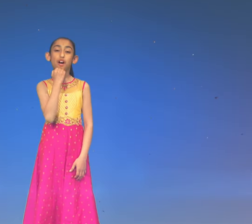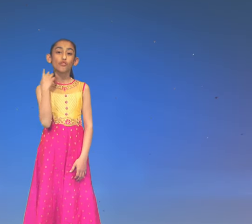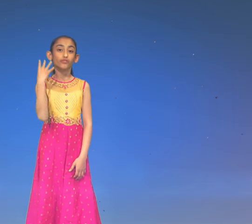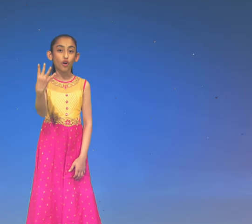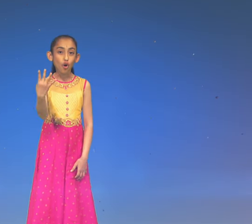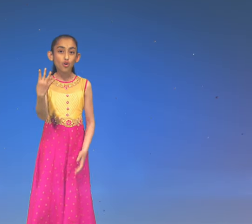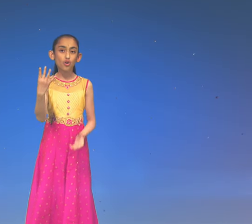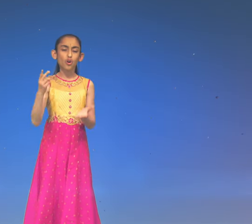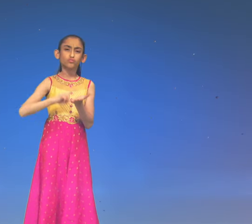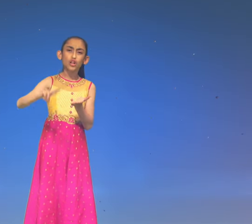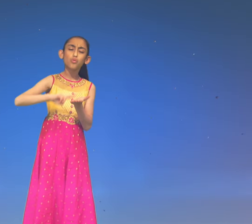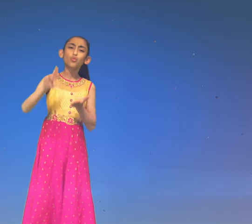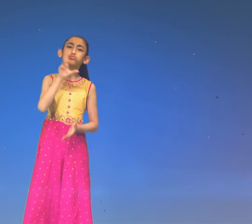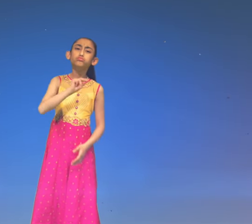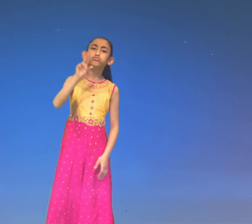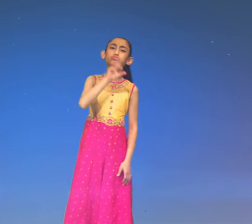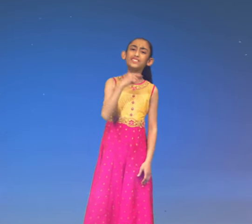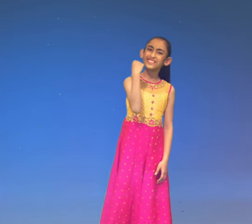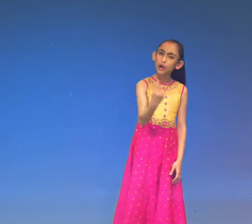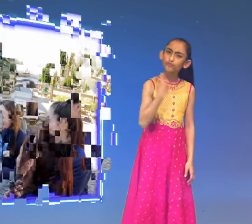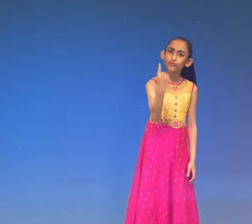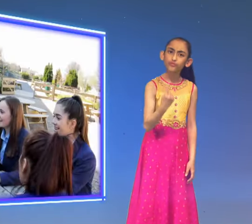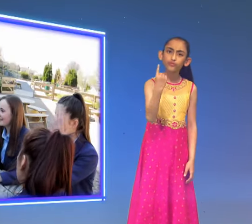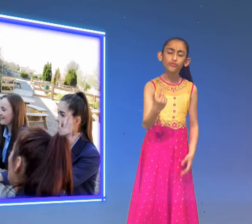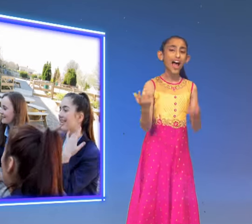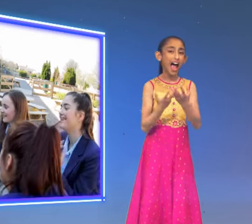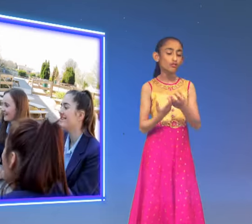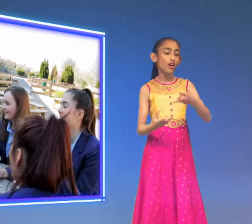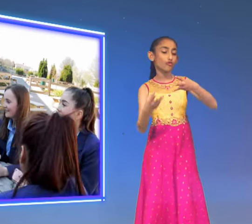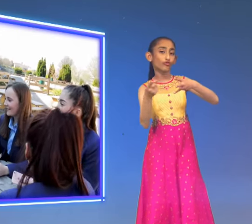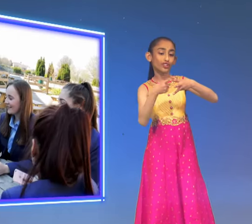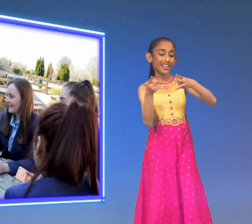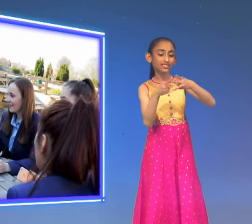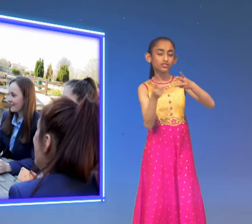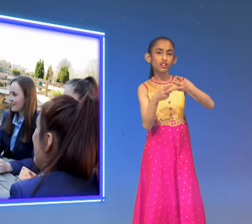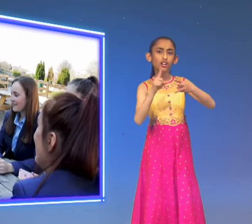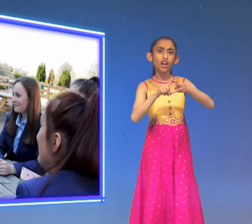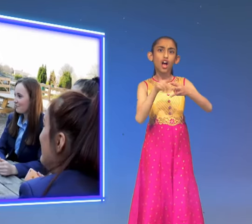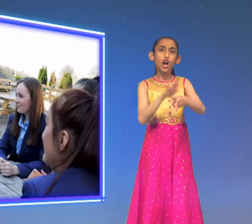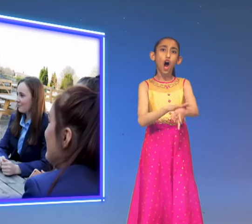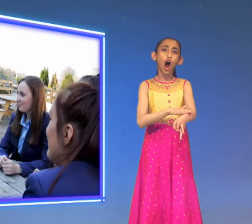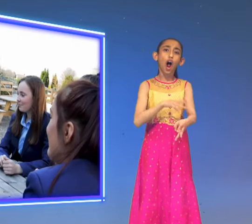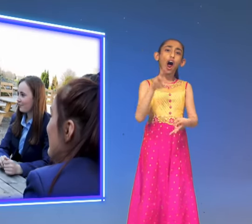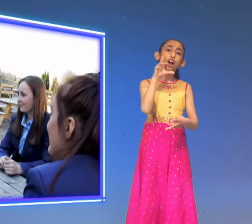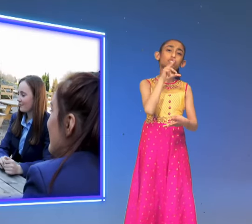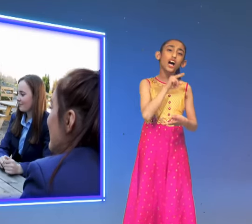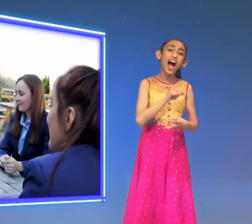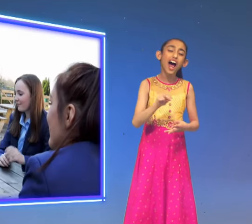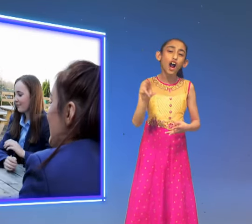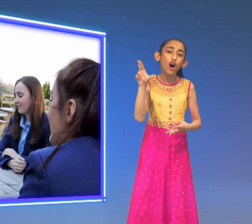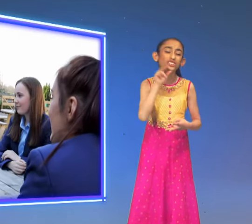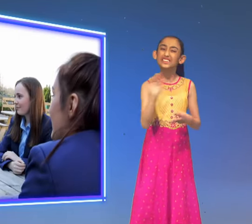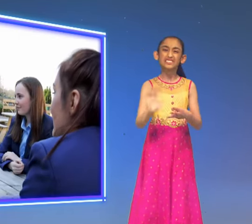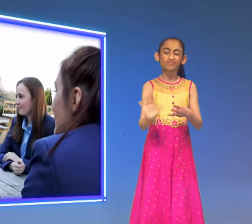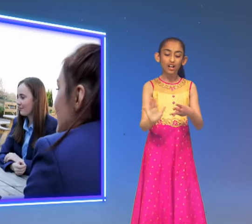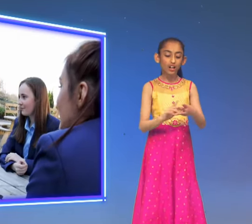Number four, be yourself and speak naturally. It's easy to think you should slow down or